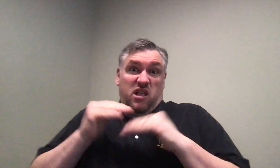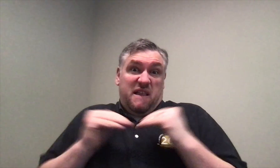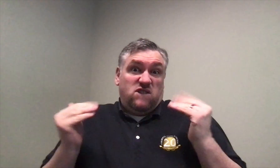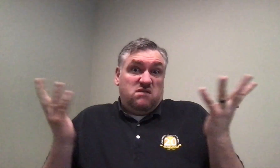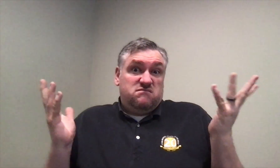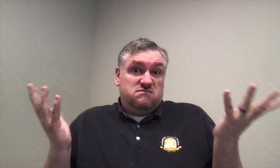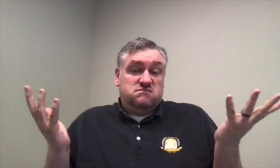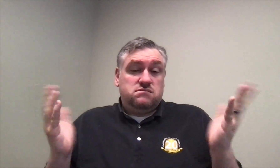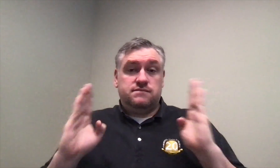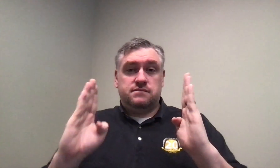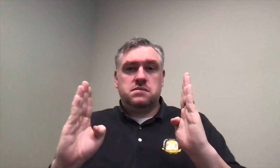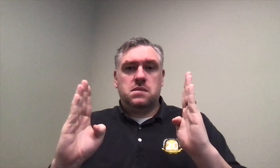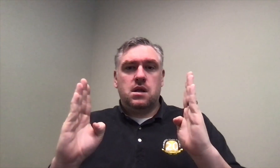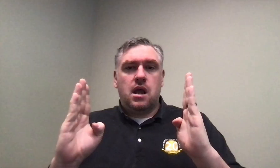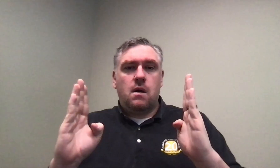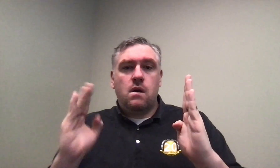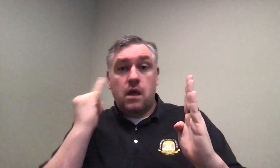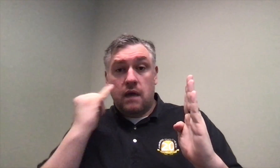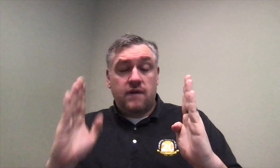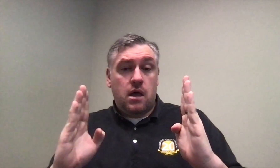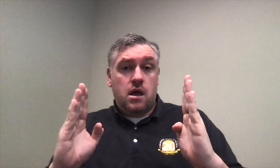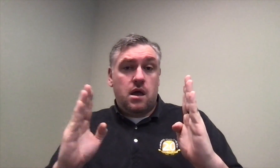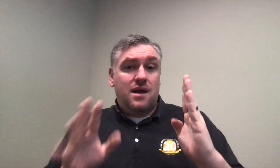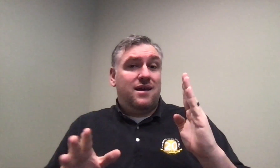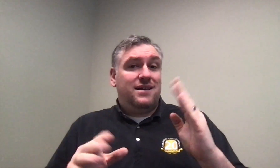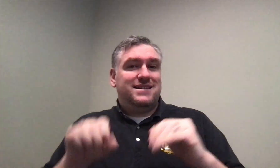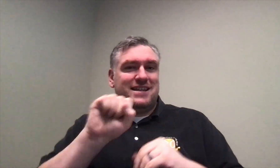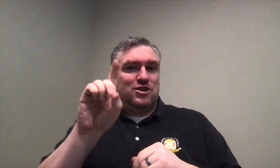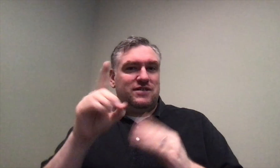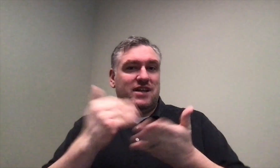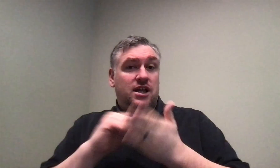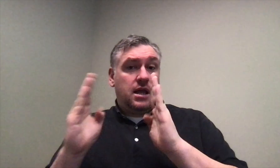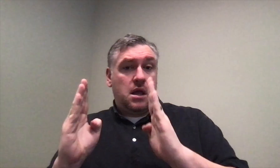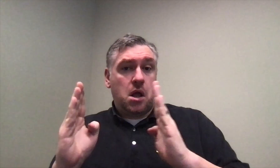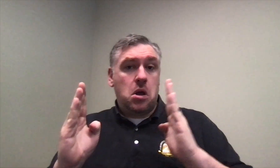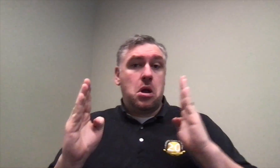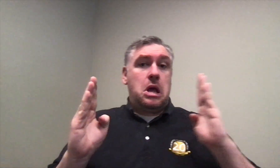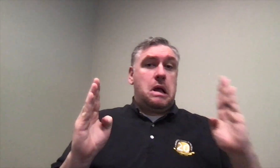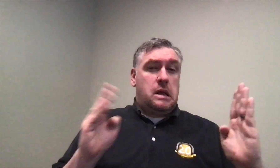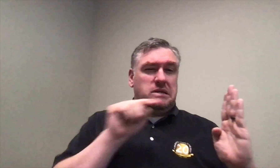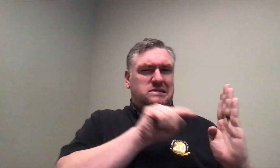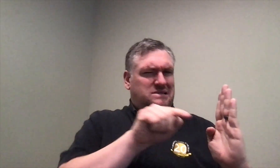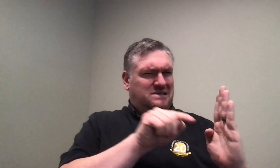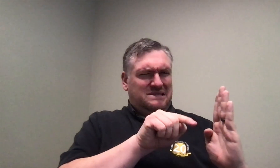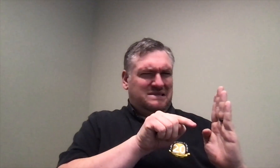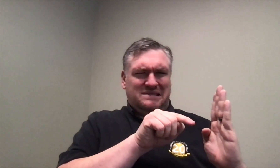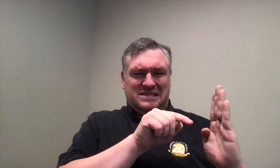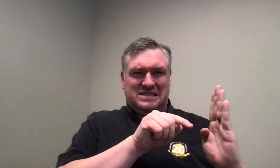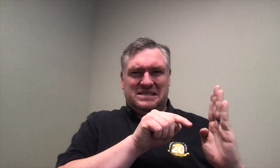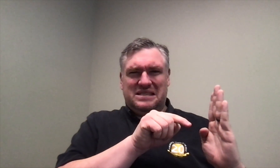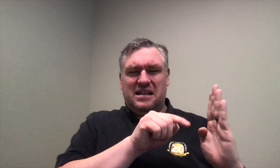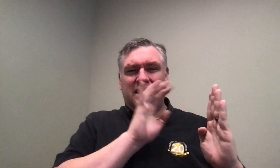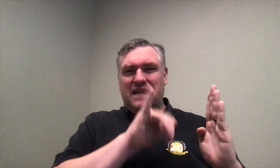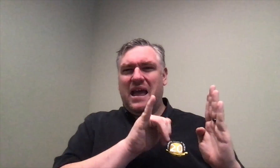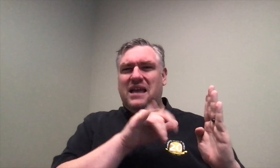They are on level. Now, if I go the standard deviation again and I start to get